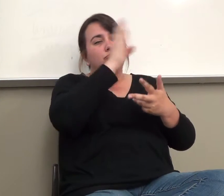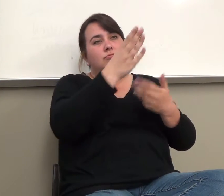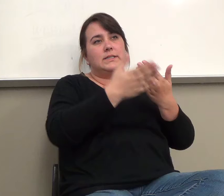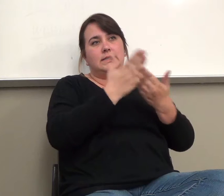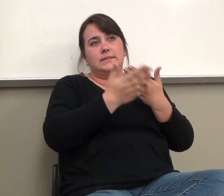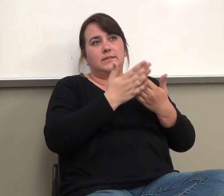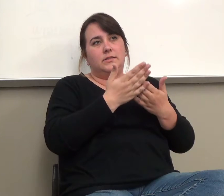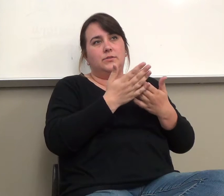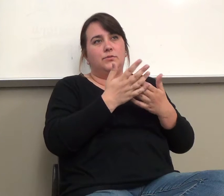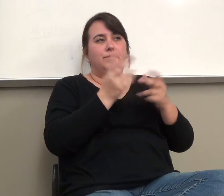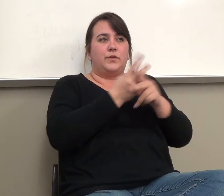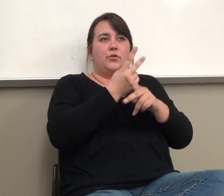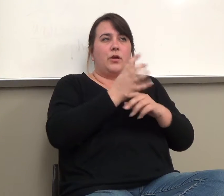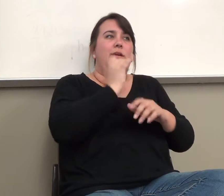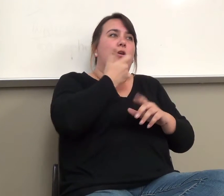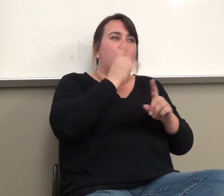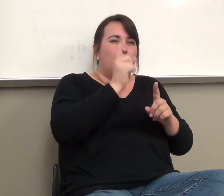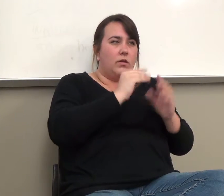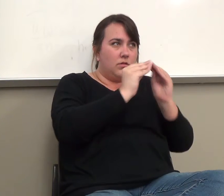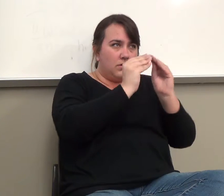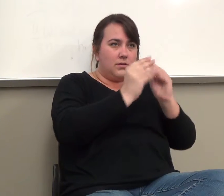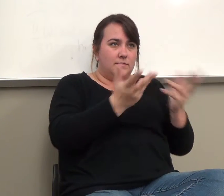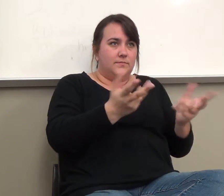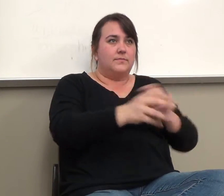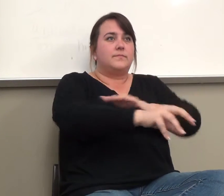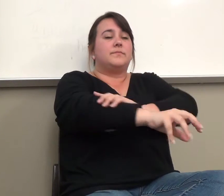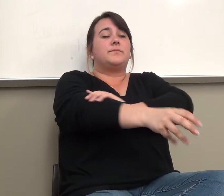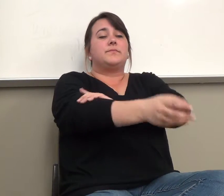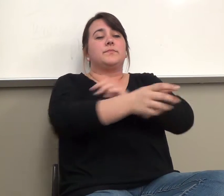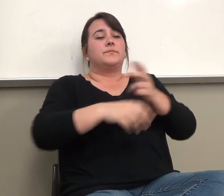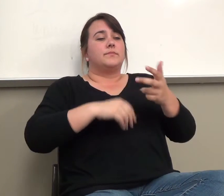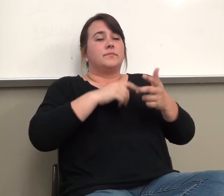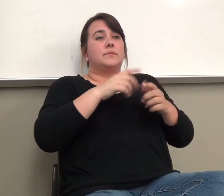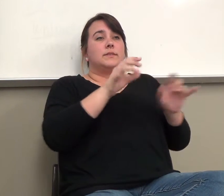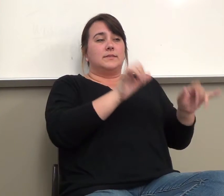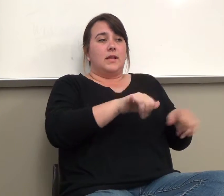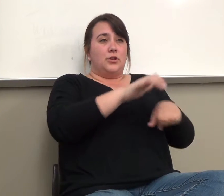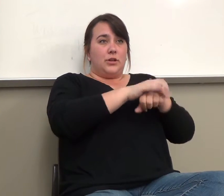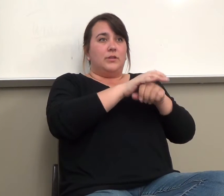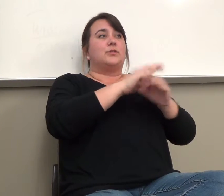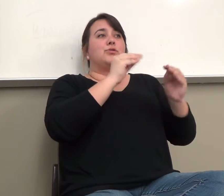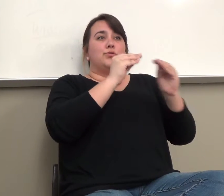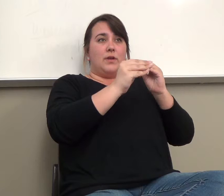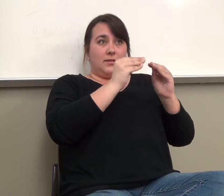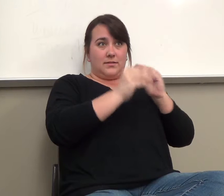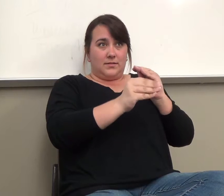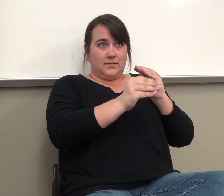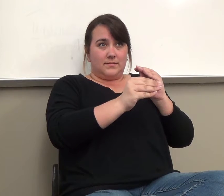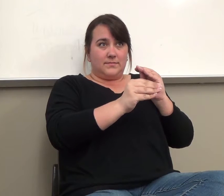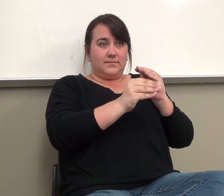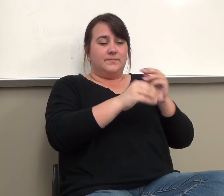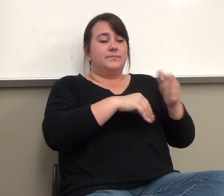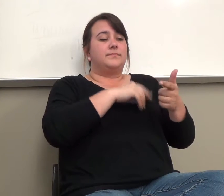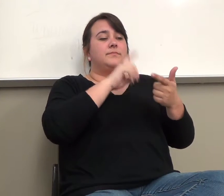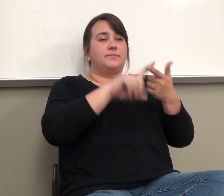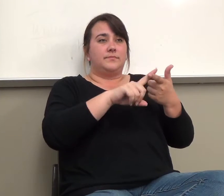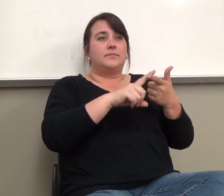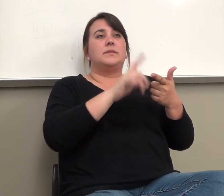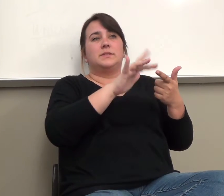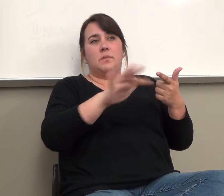with the errors that you're correcting. Correct the standard English, which is called to your attention, and correct the spelling, which is